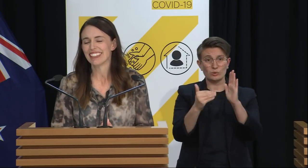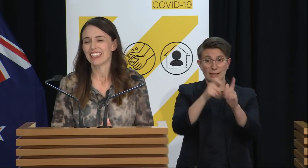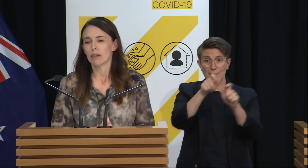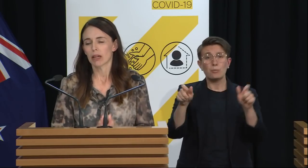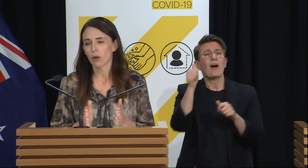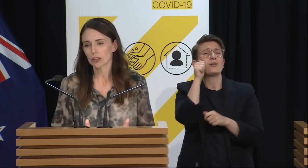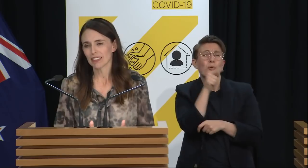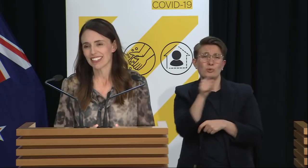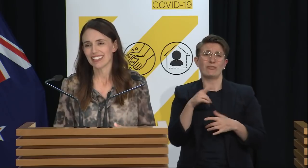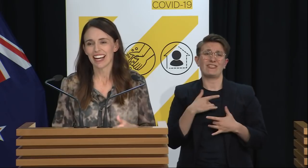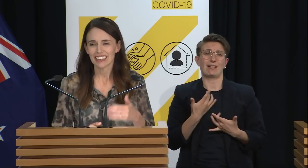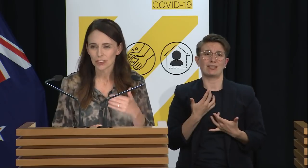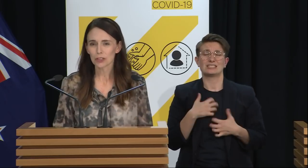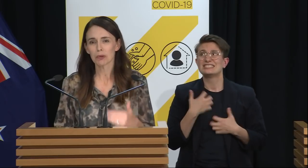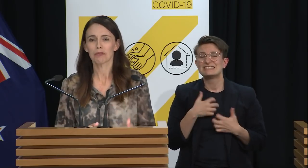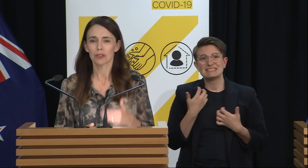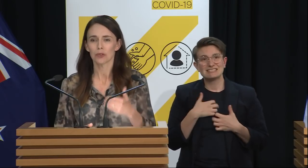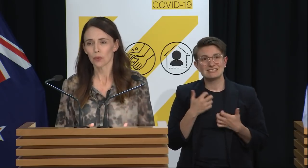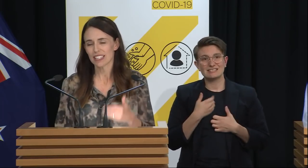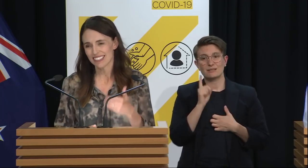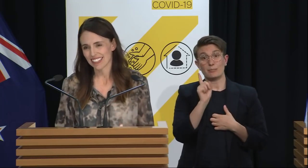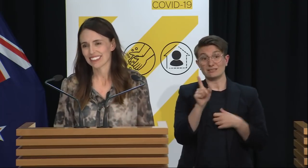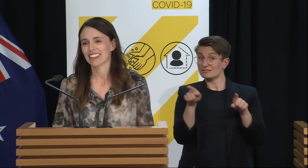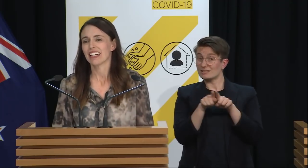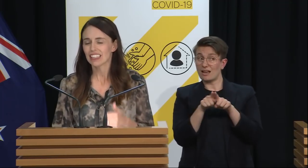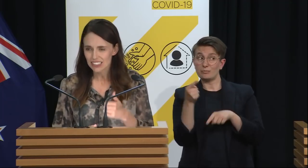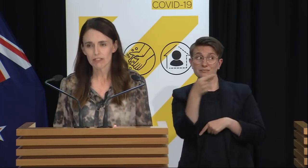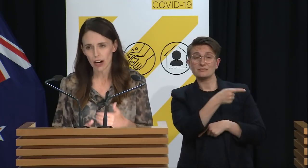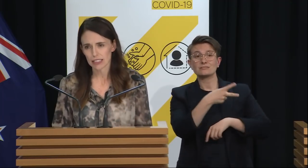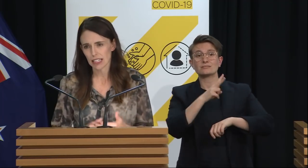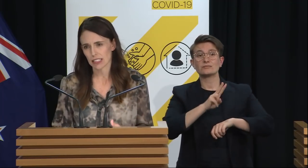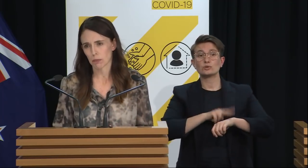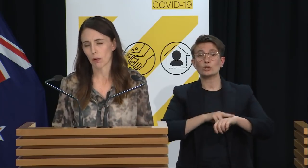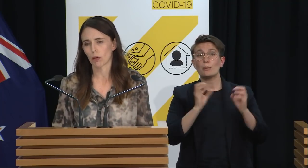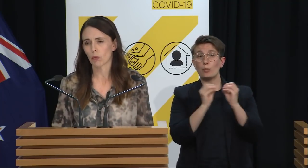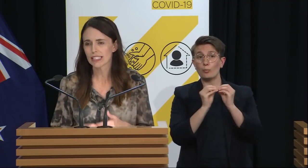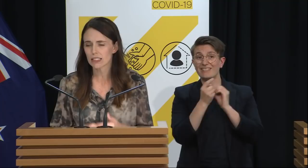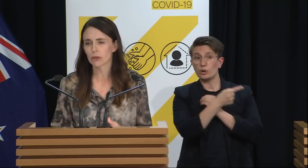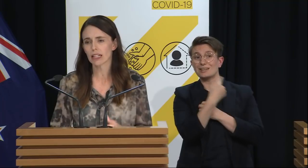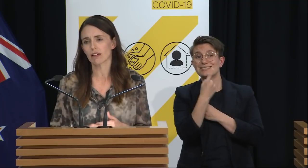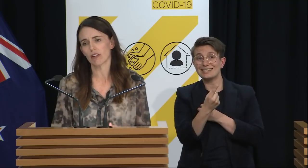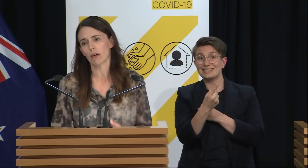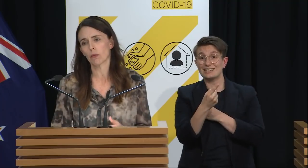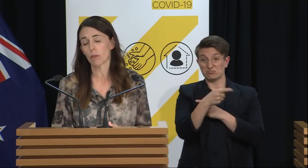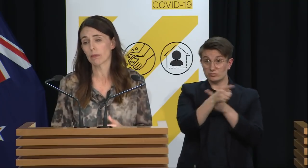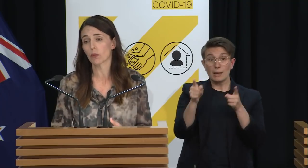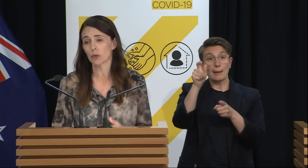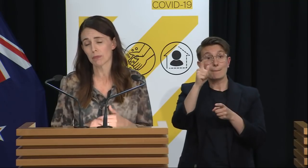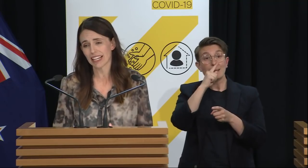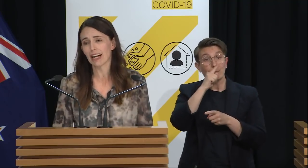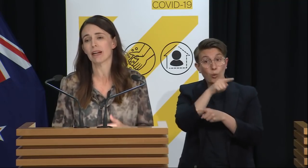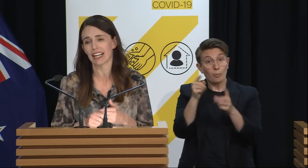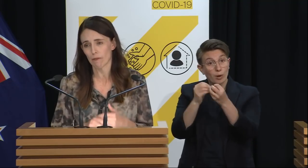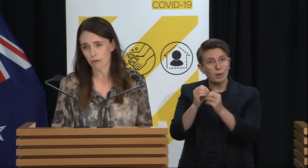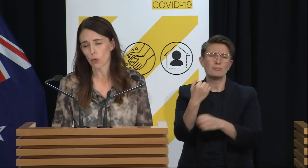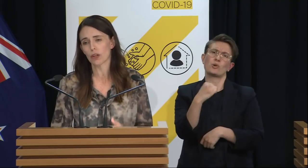feel. But ultimately, as Dr. Bloomfield has always said, it is the virus that is the problem. We still need an environment where people will